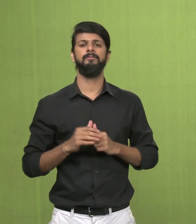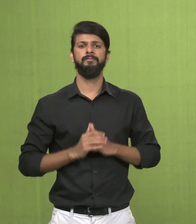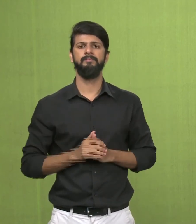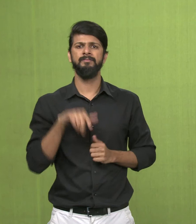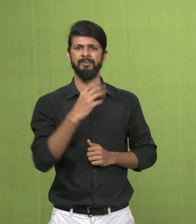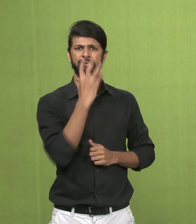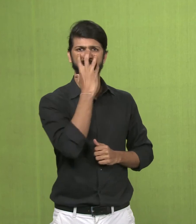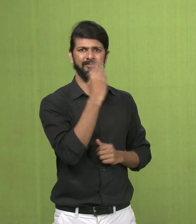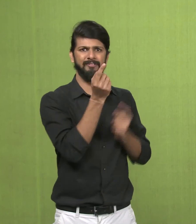Answer number 4.